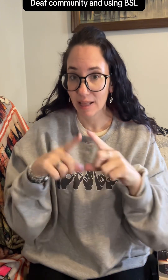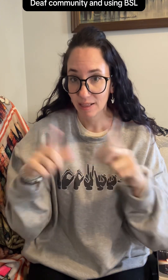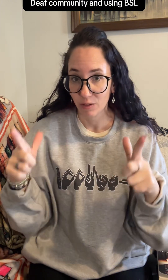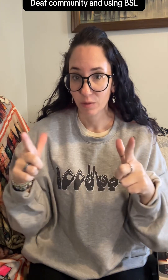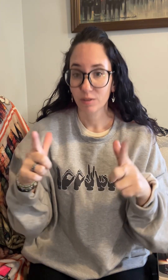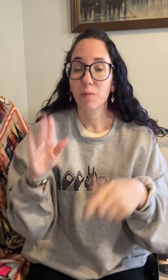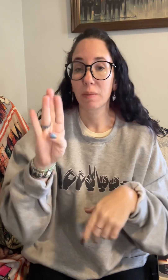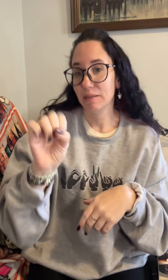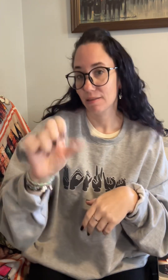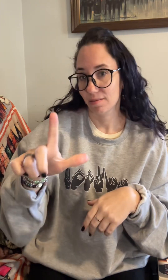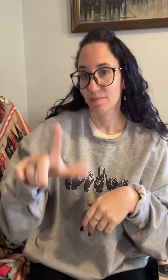BSL.